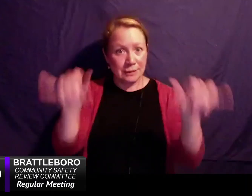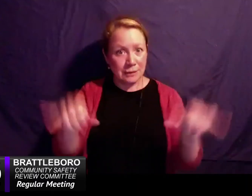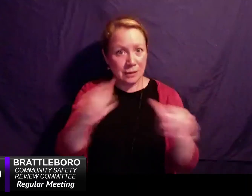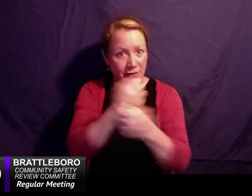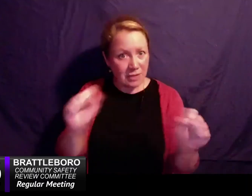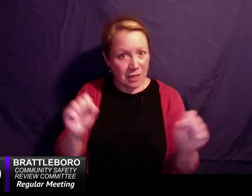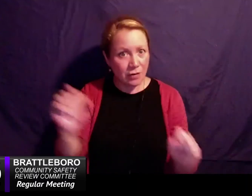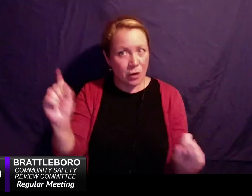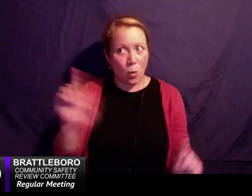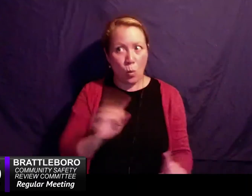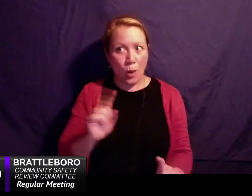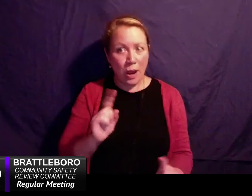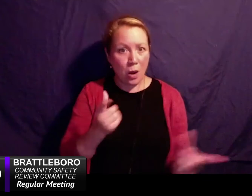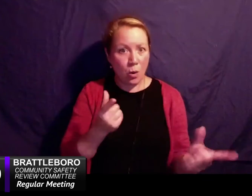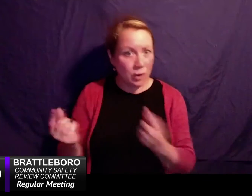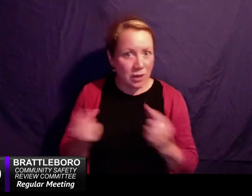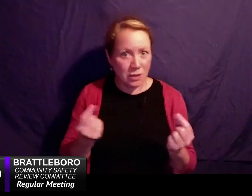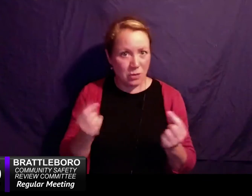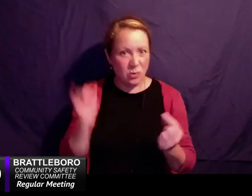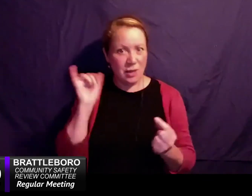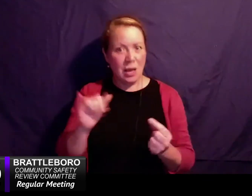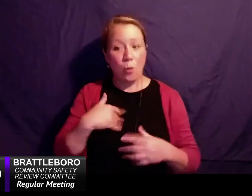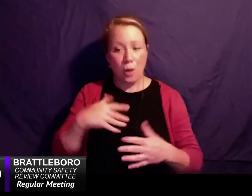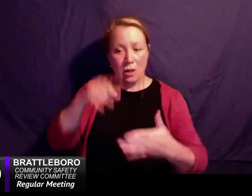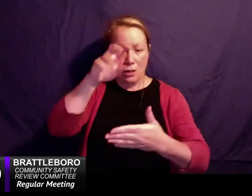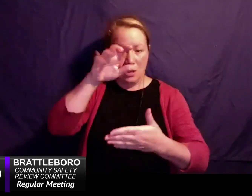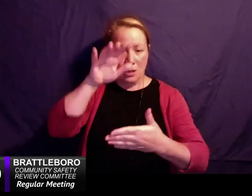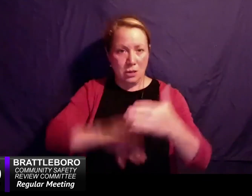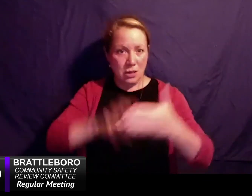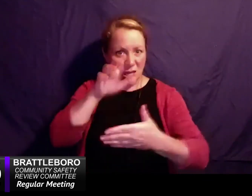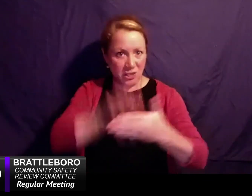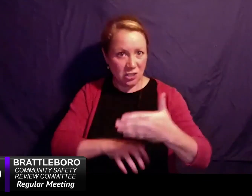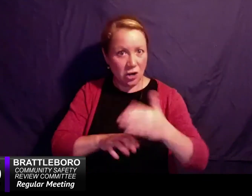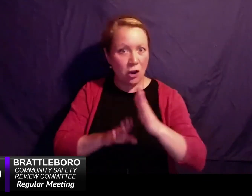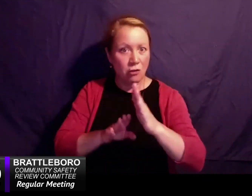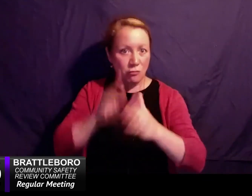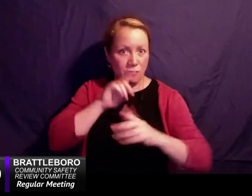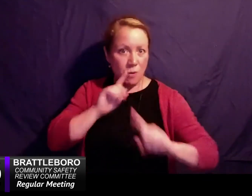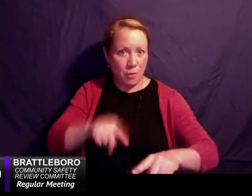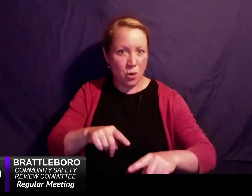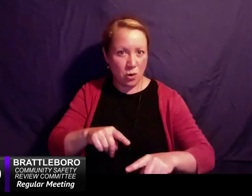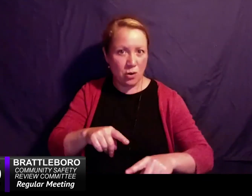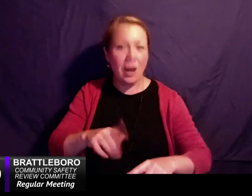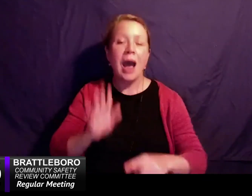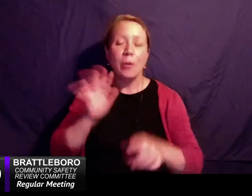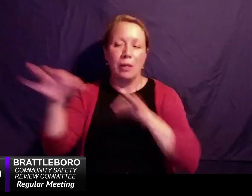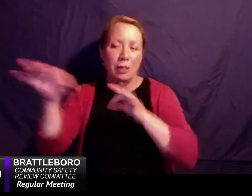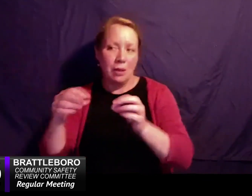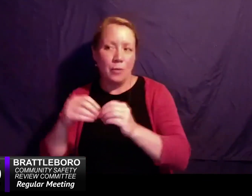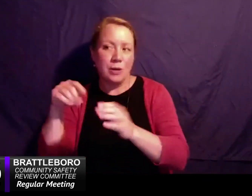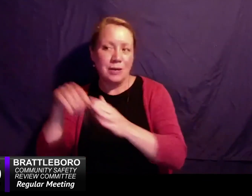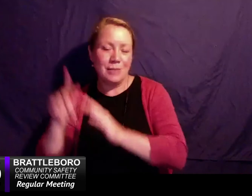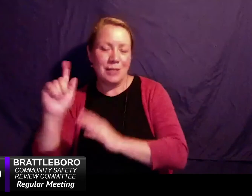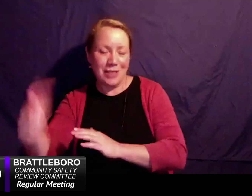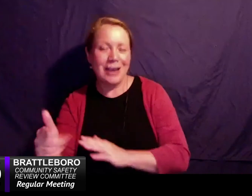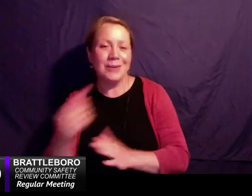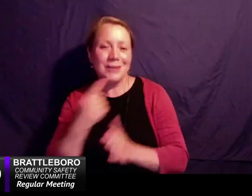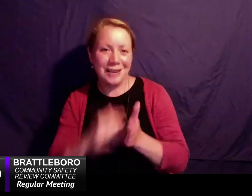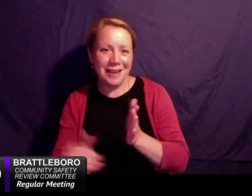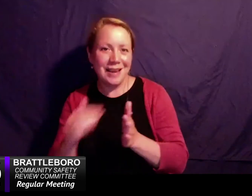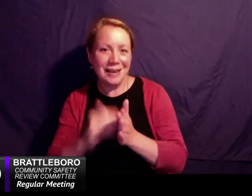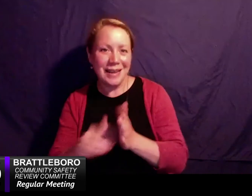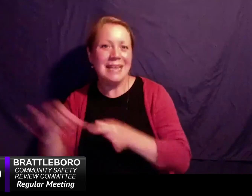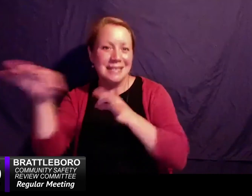at in this process? We're going to report. We're going to make a report. We'll get into the details of it. Again, I'm going to say that a lot of times today. We'll get into the details